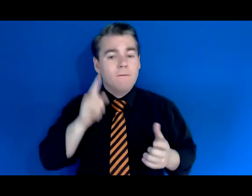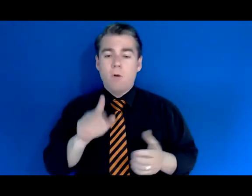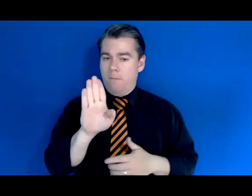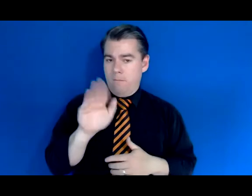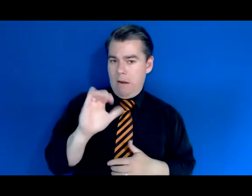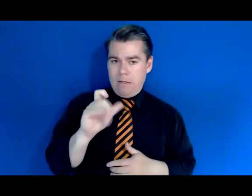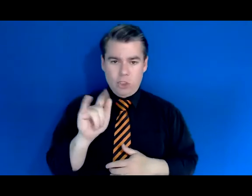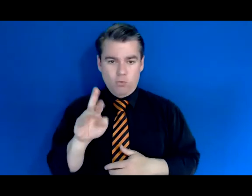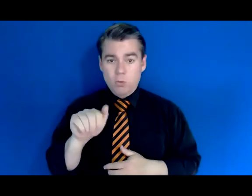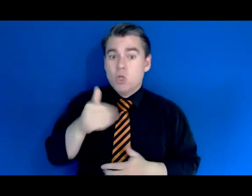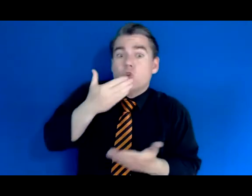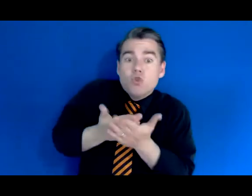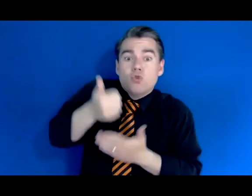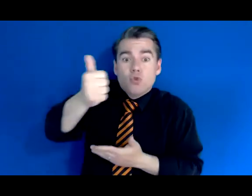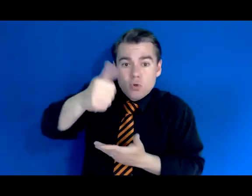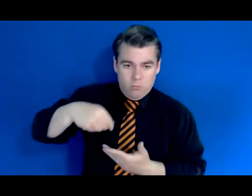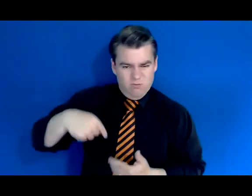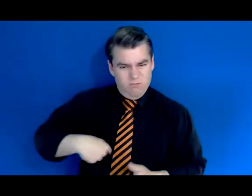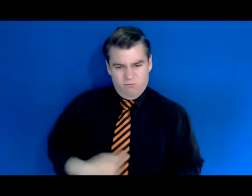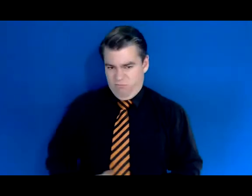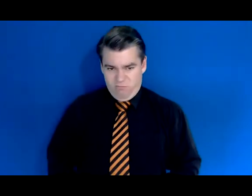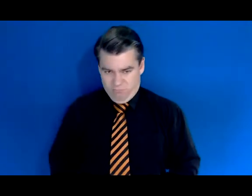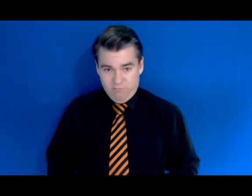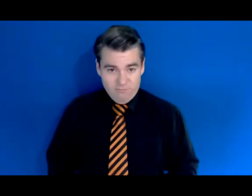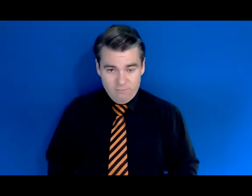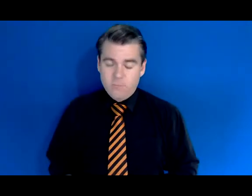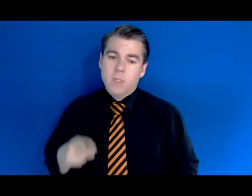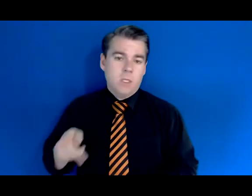digestive system. Polydextrose is an amazing ingredient.